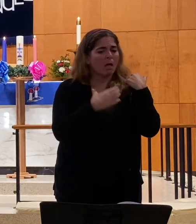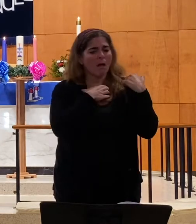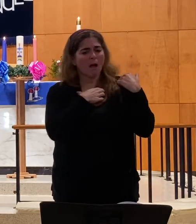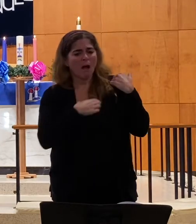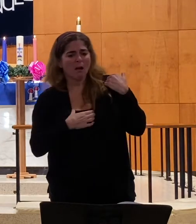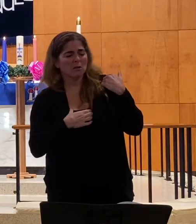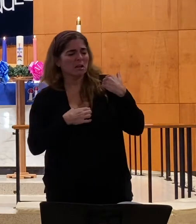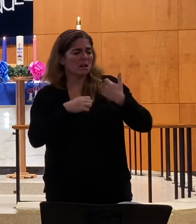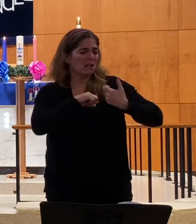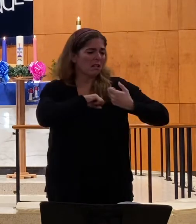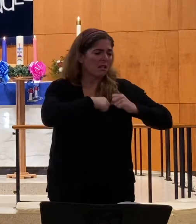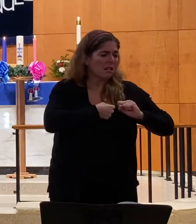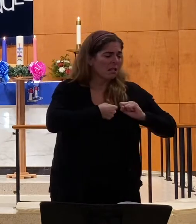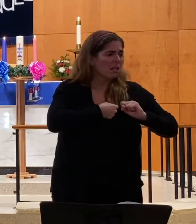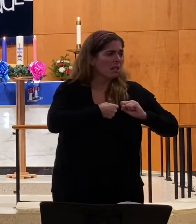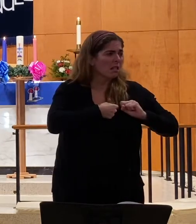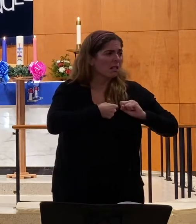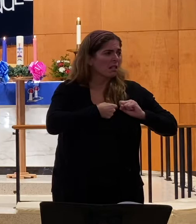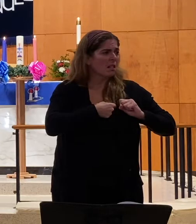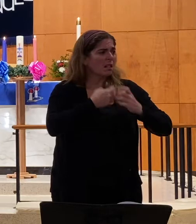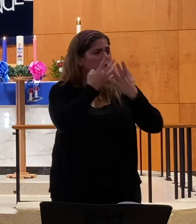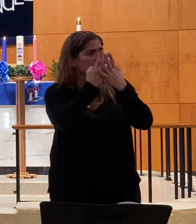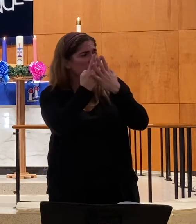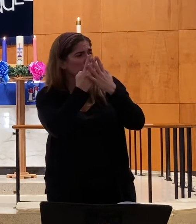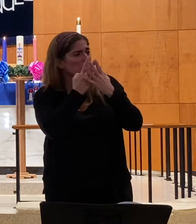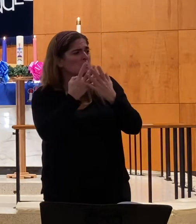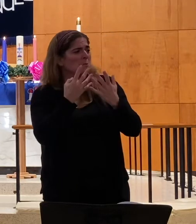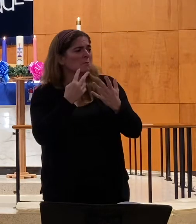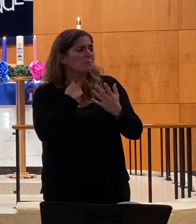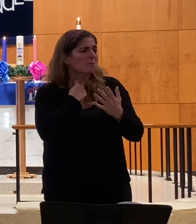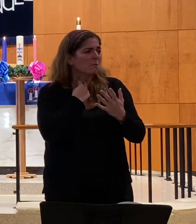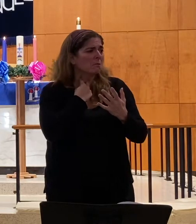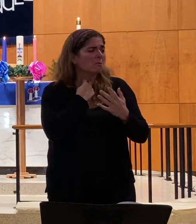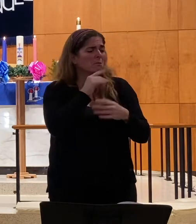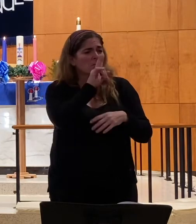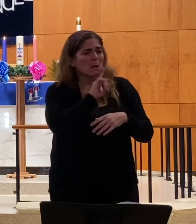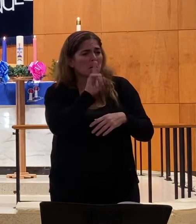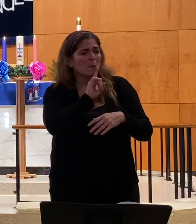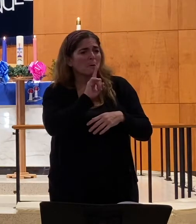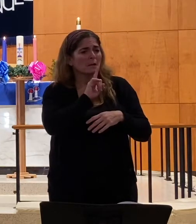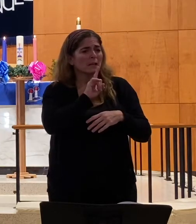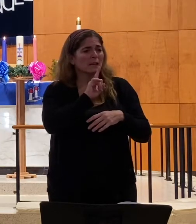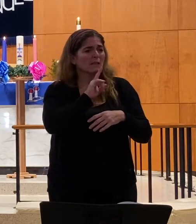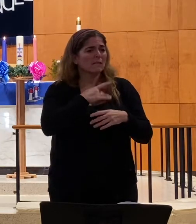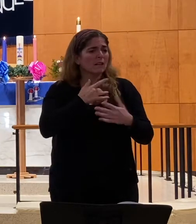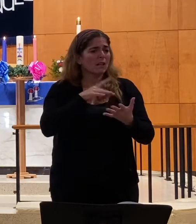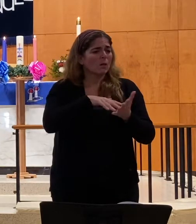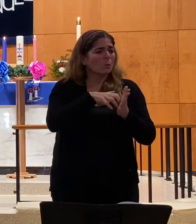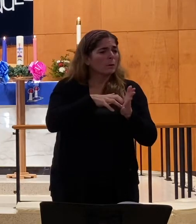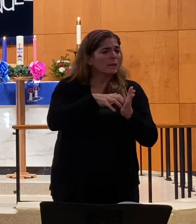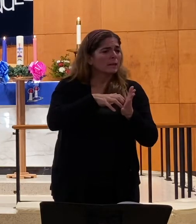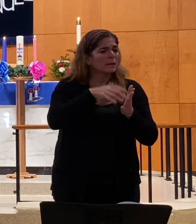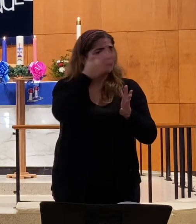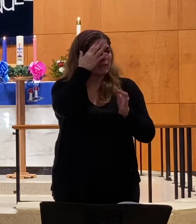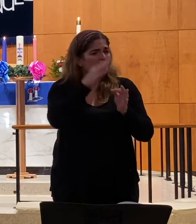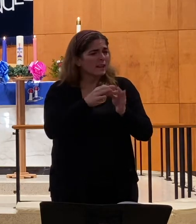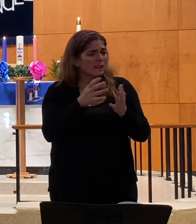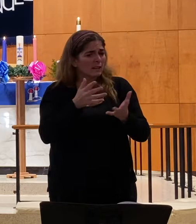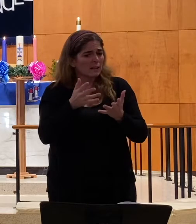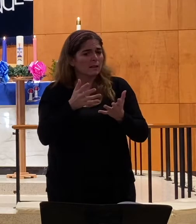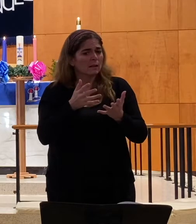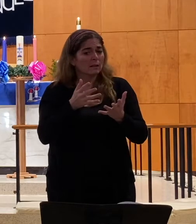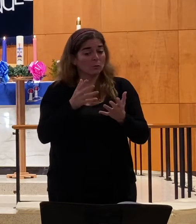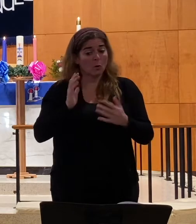the brokenhearted, captives, prisoners, the mournful, the faint of spirit. And